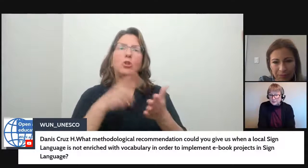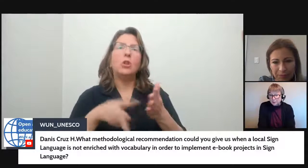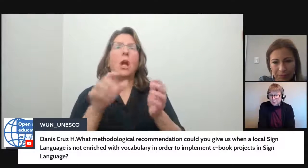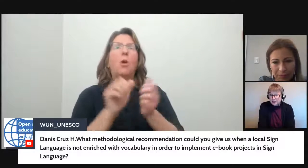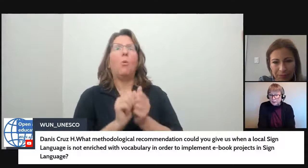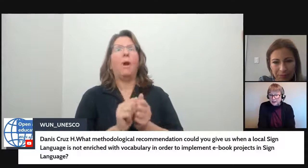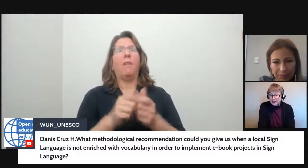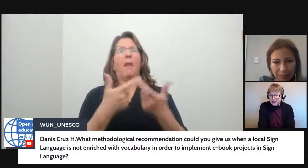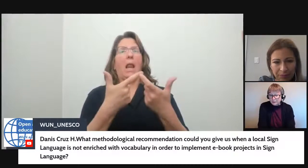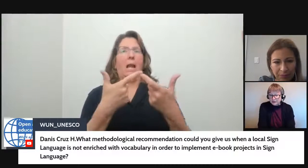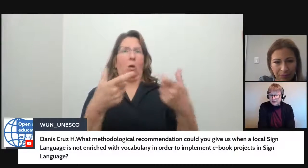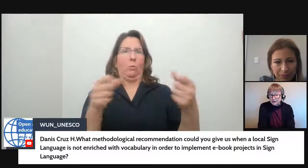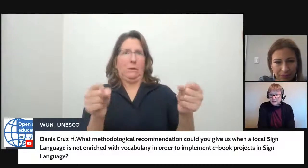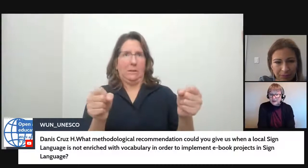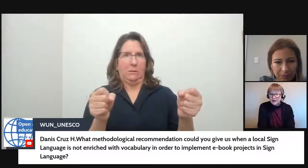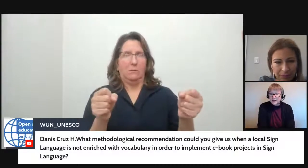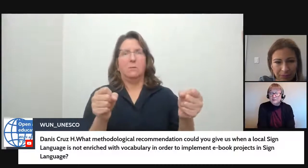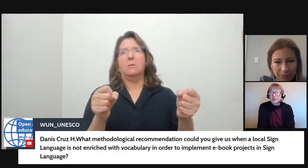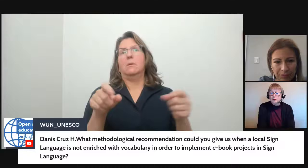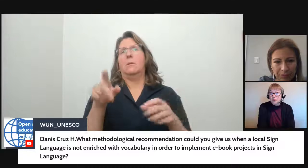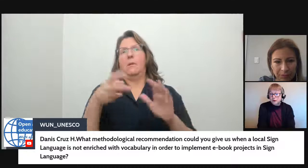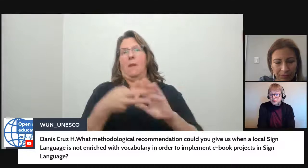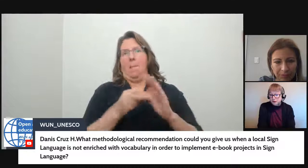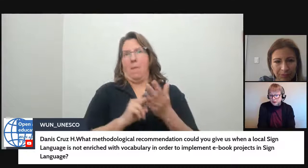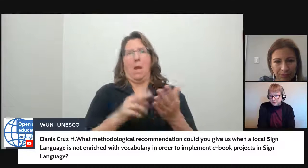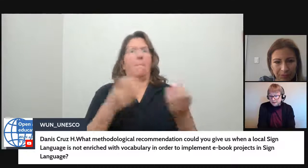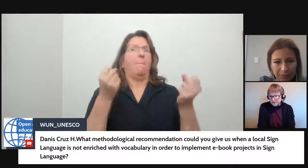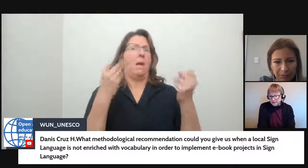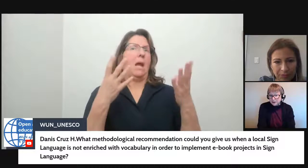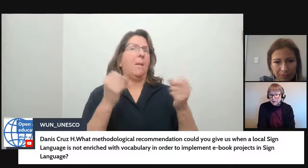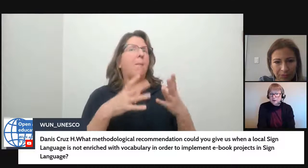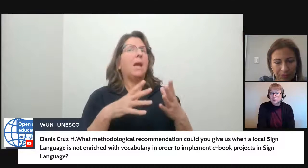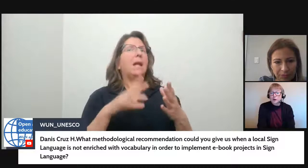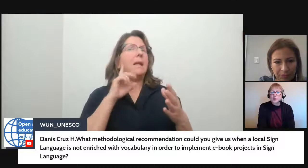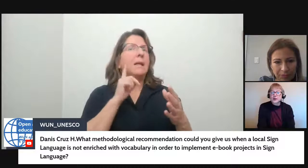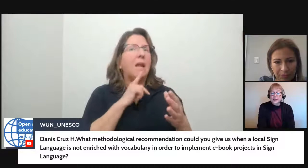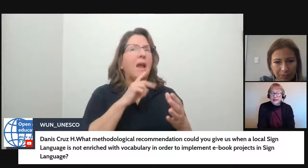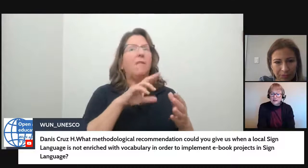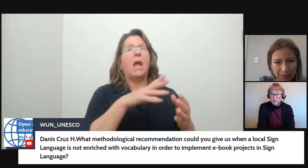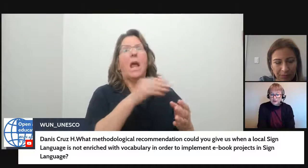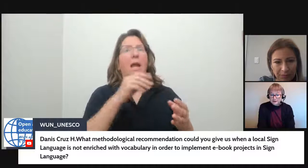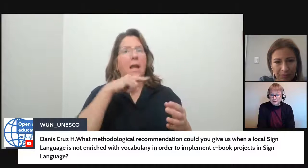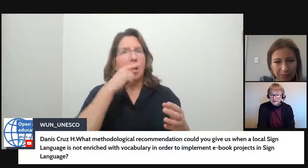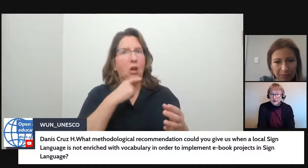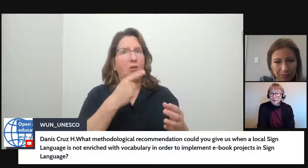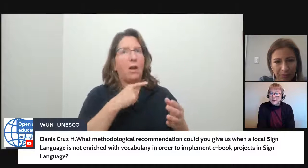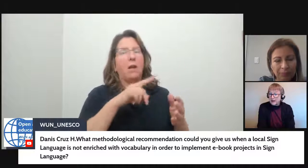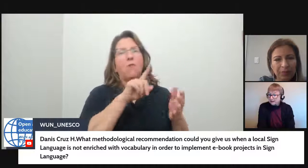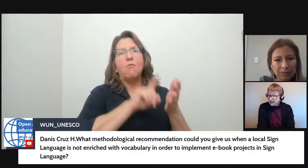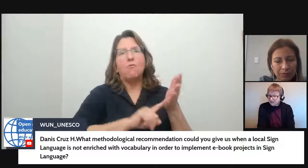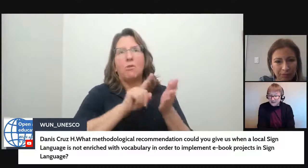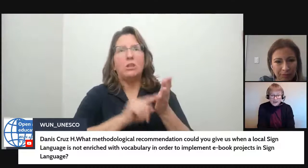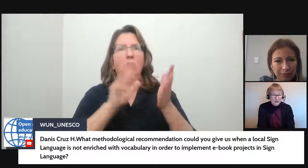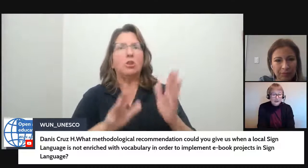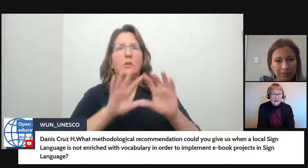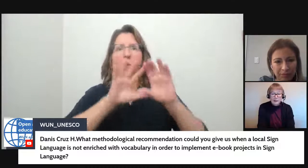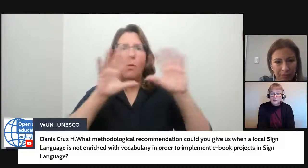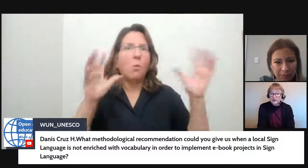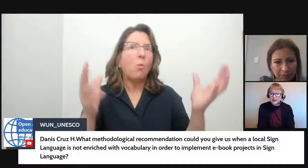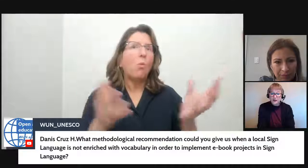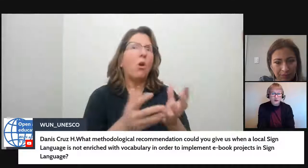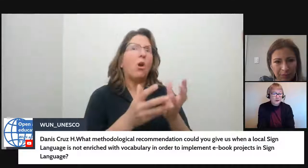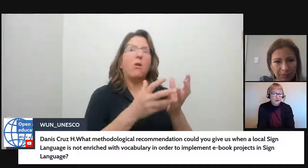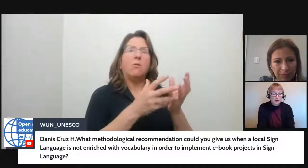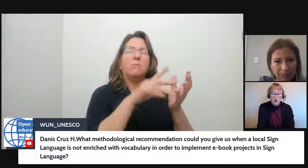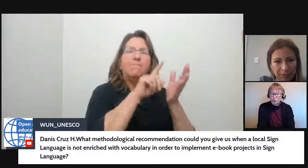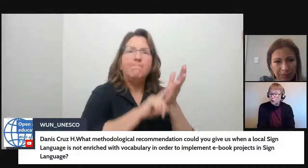vocabulary as the spoken and written language. But what you should maybe do is work with linguists. We have deaf and hearing